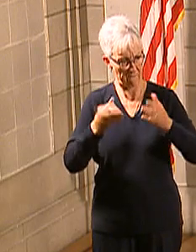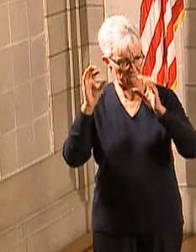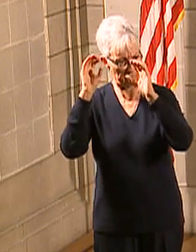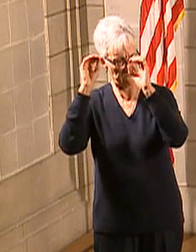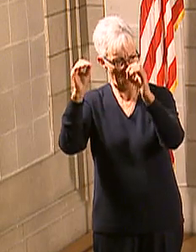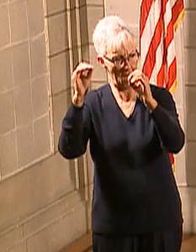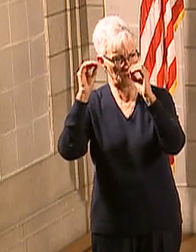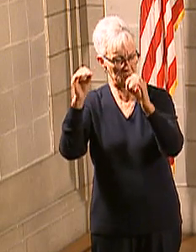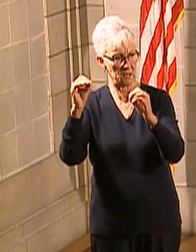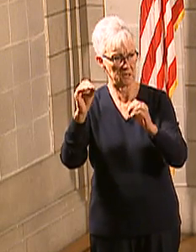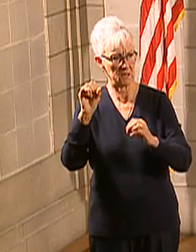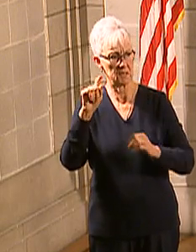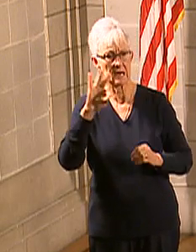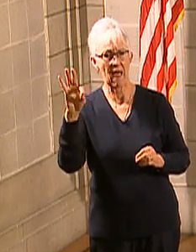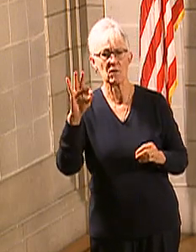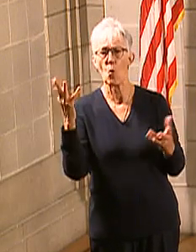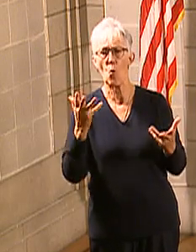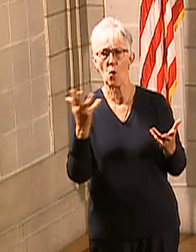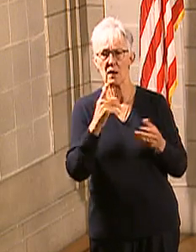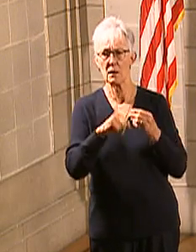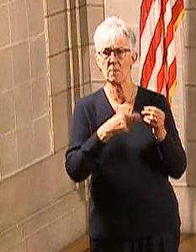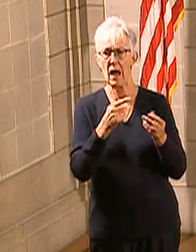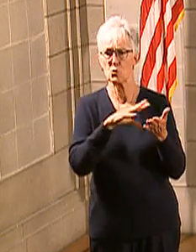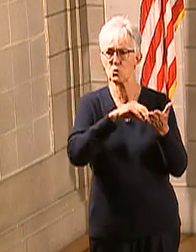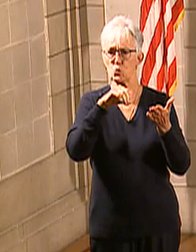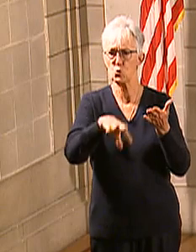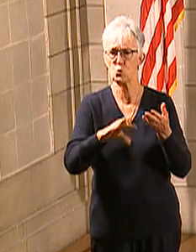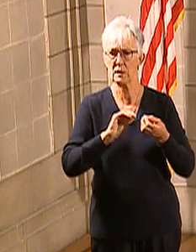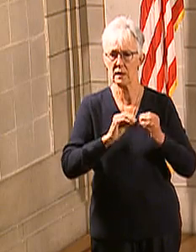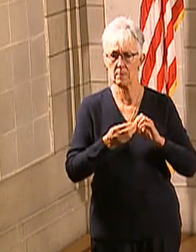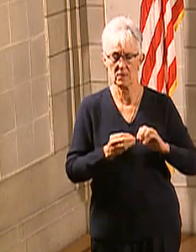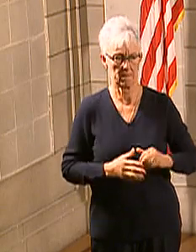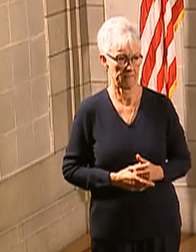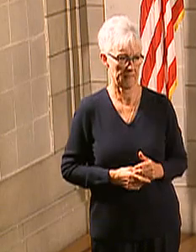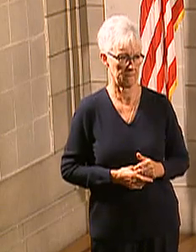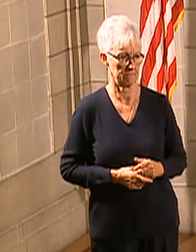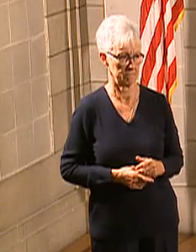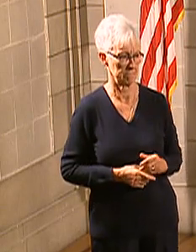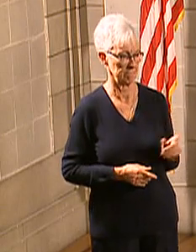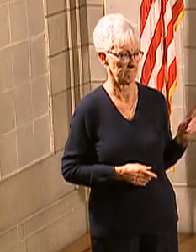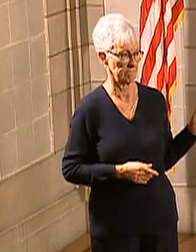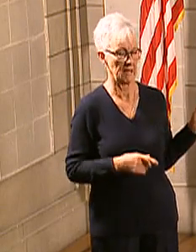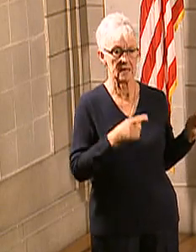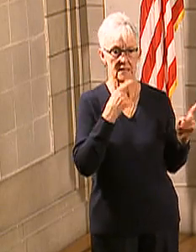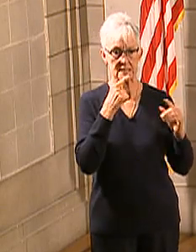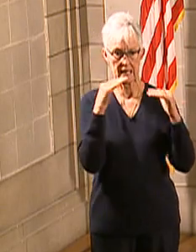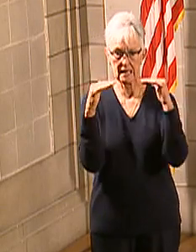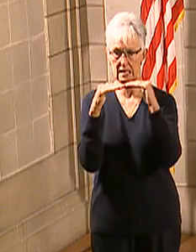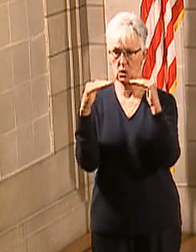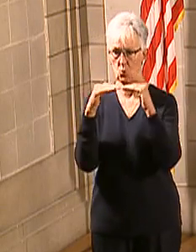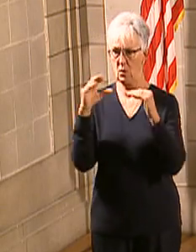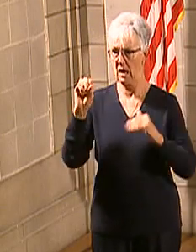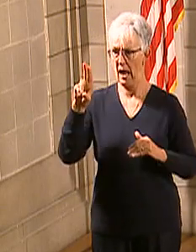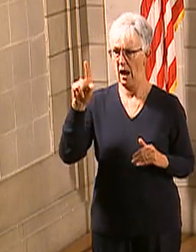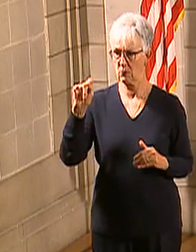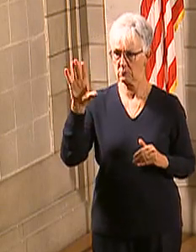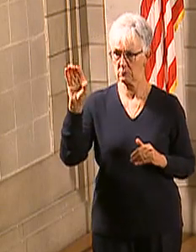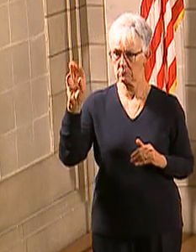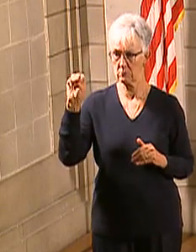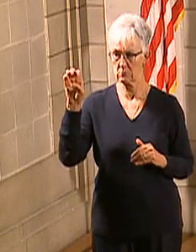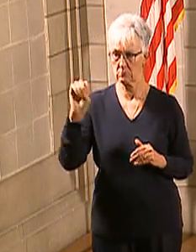about admissions, or what's the specific? Sure, so I'll give you a specific example. What they talk about is equality of outcomes, equal outcomes.